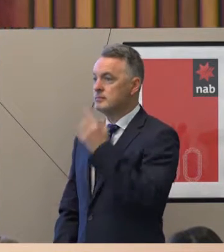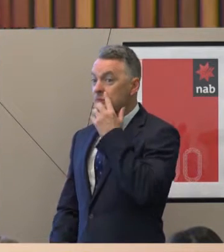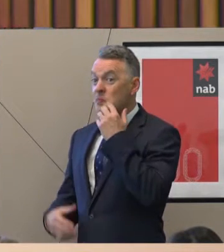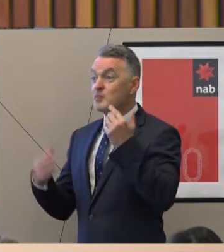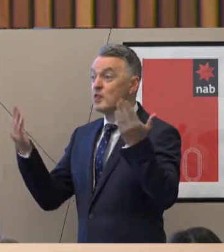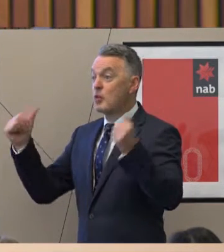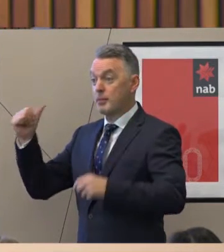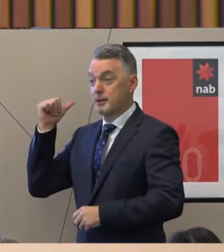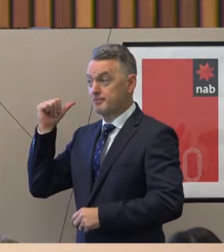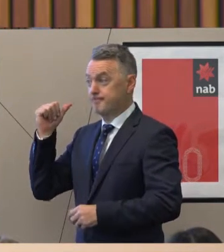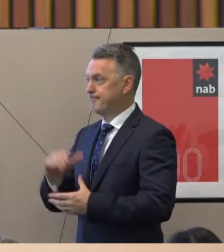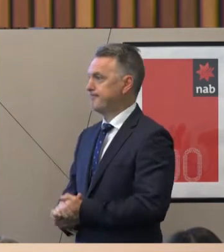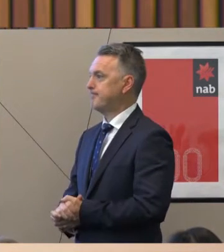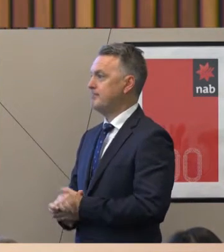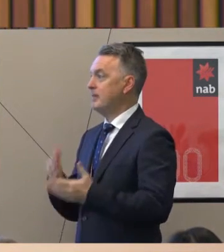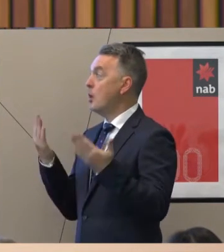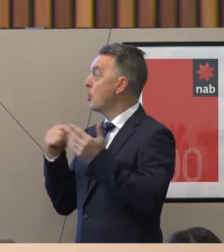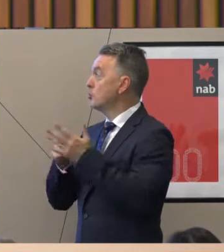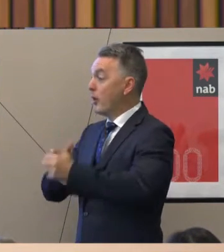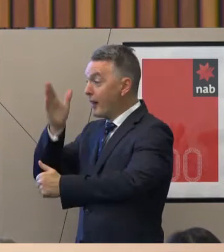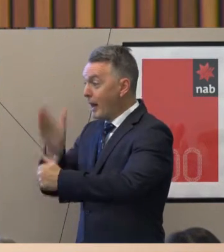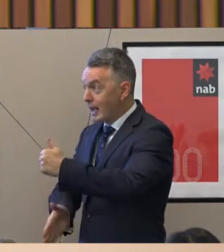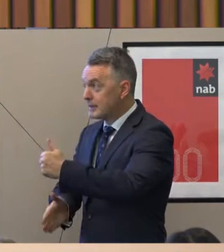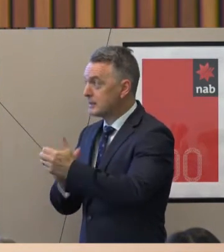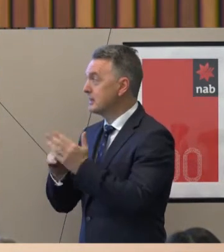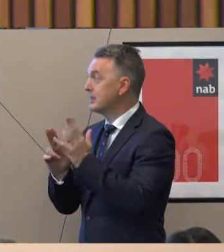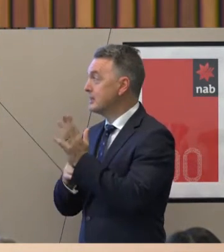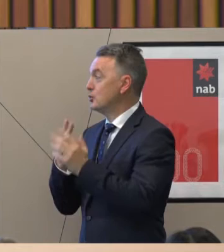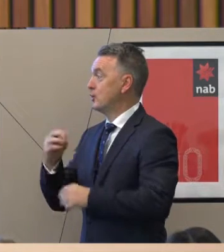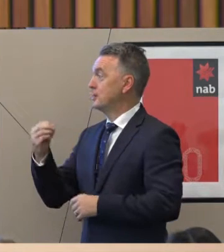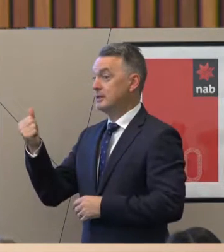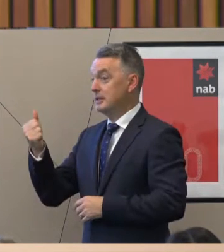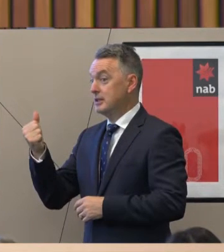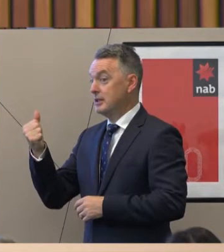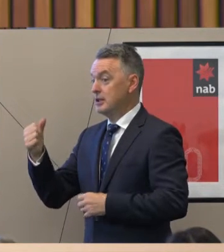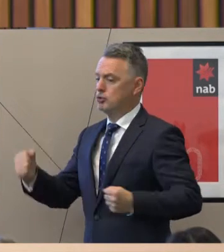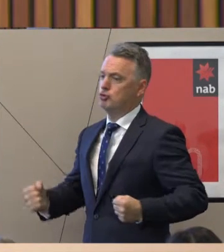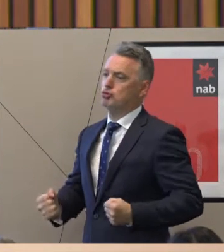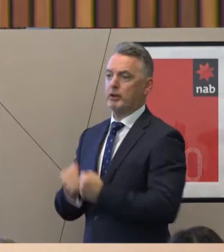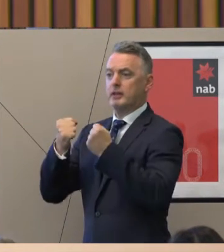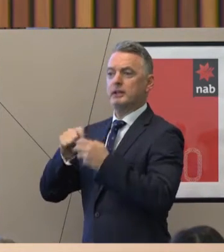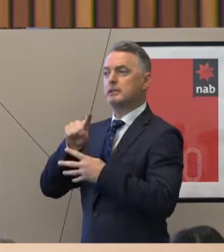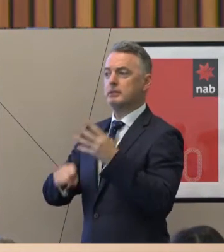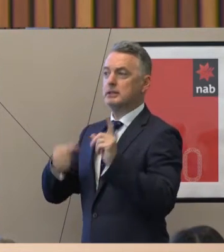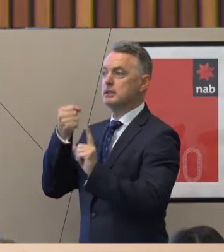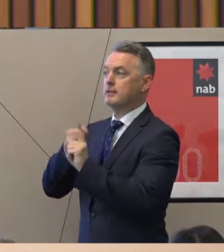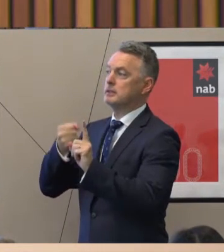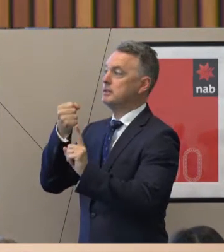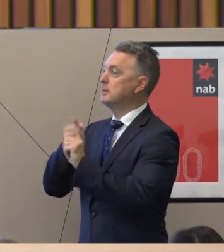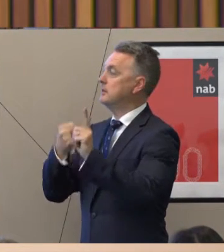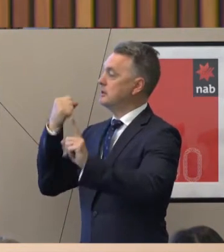Welcome back, everybody, and welcome to the last session of the 2016 Strengthening Disability Advocacy